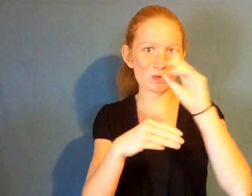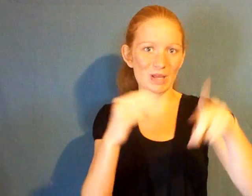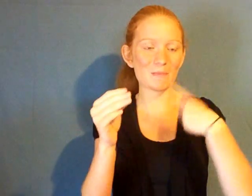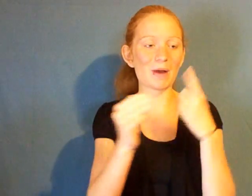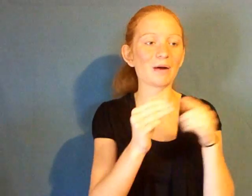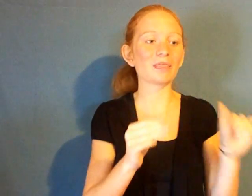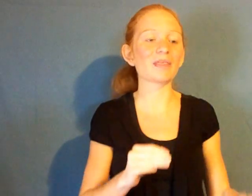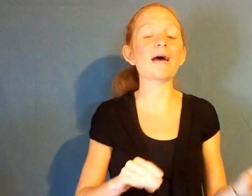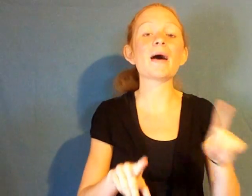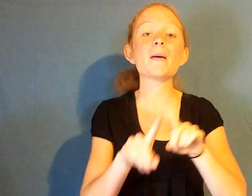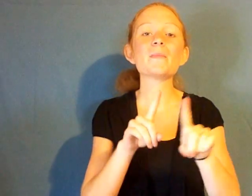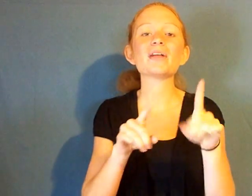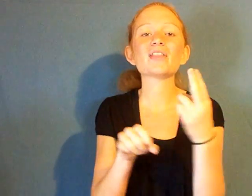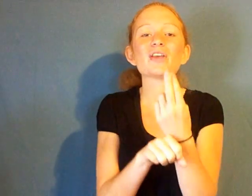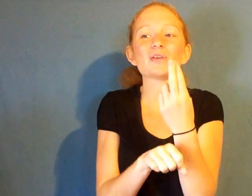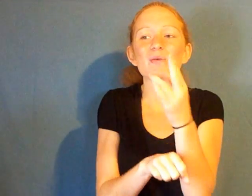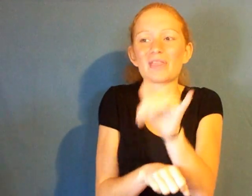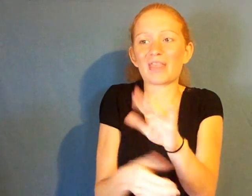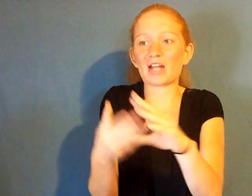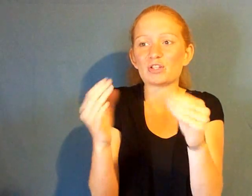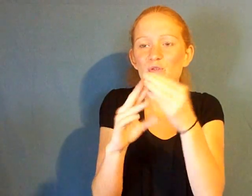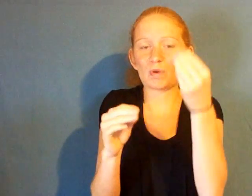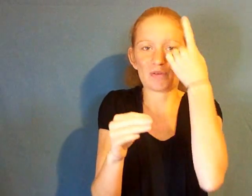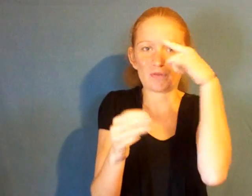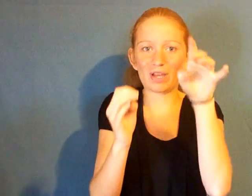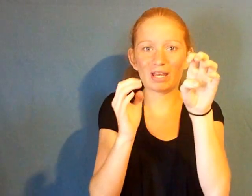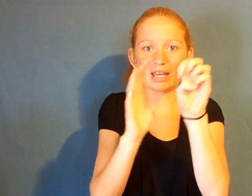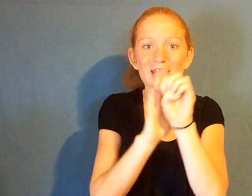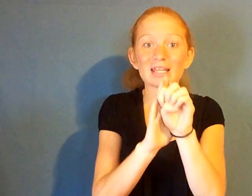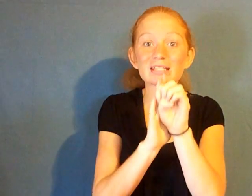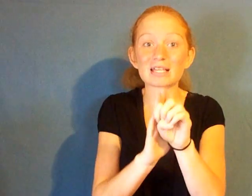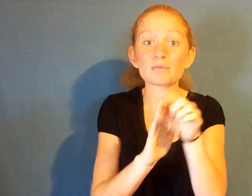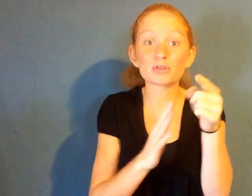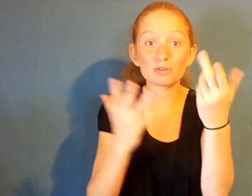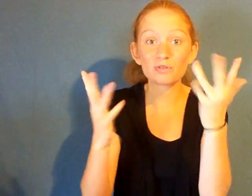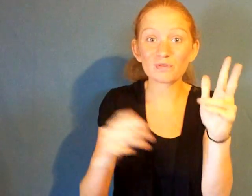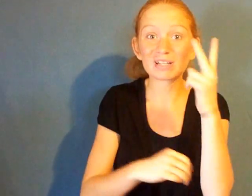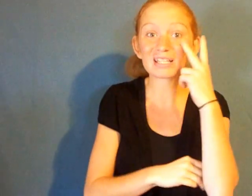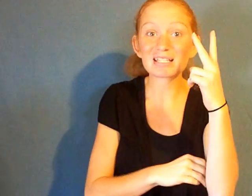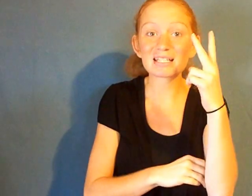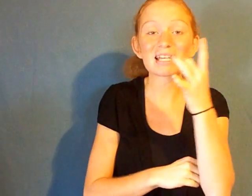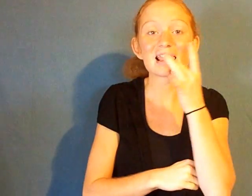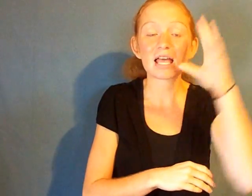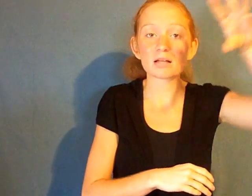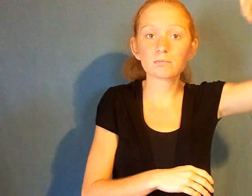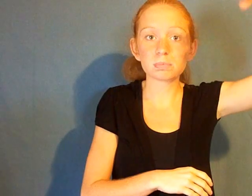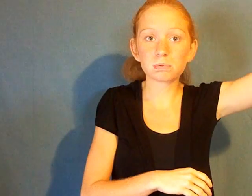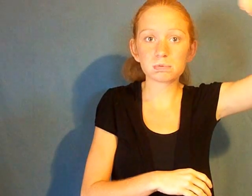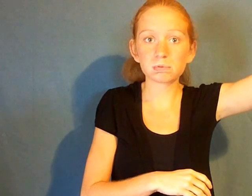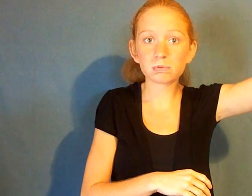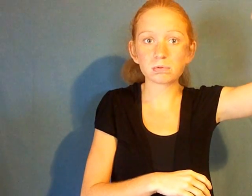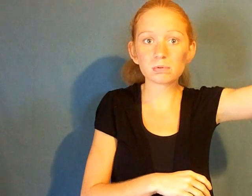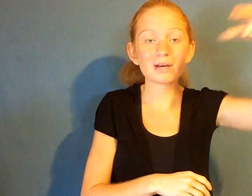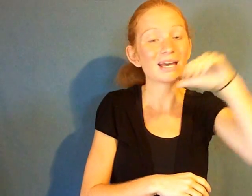people when you're out driving at night. Just because you see lights doesn't necessarily mean that it's a real police